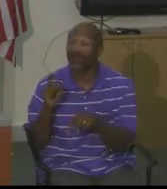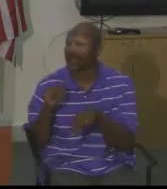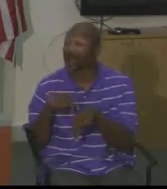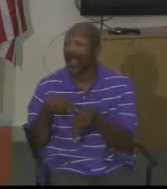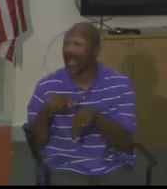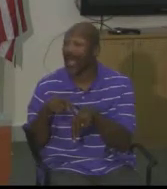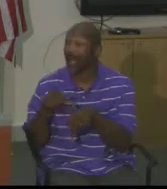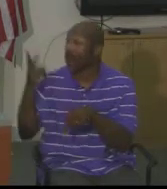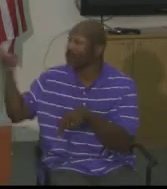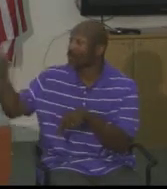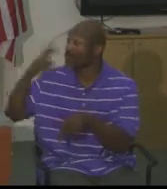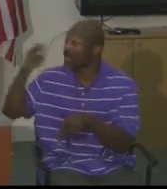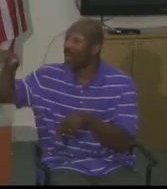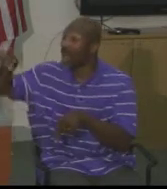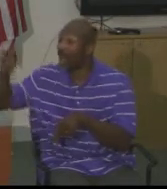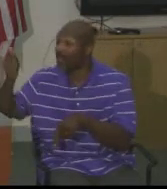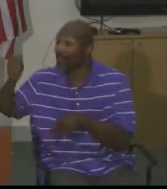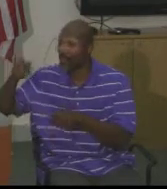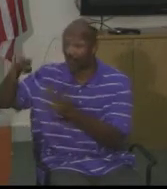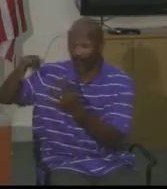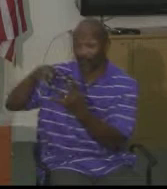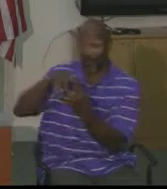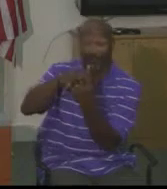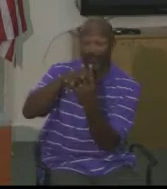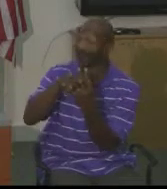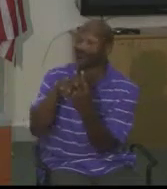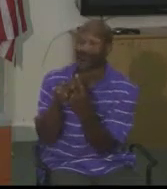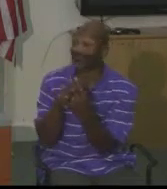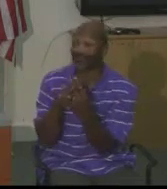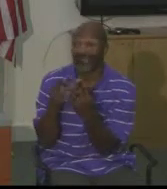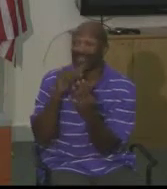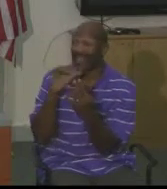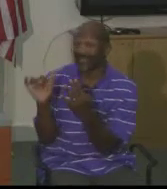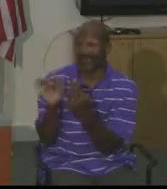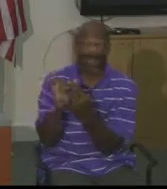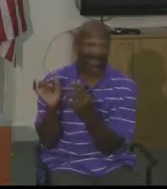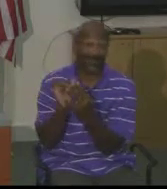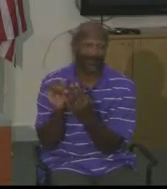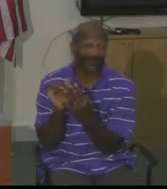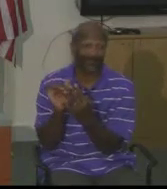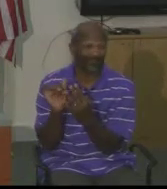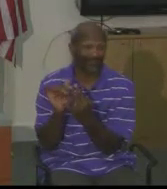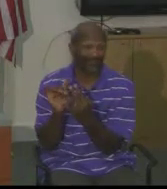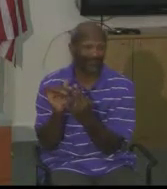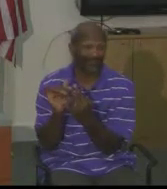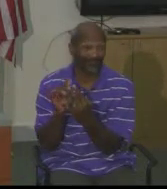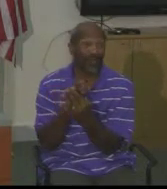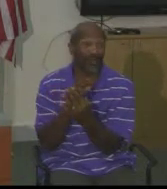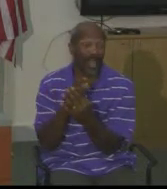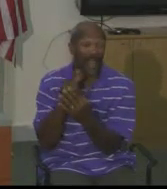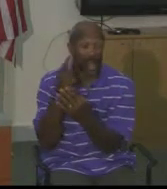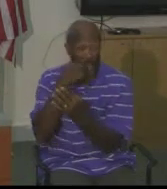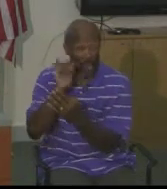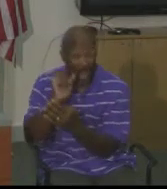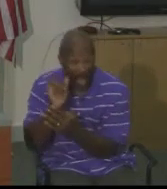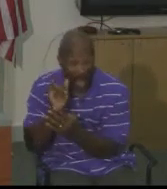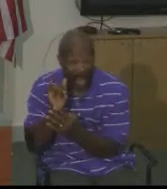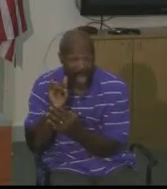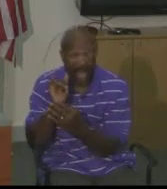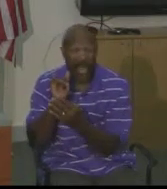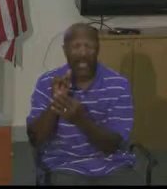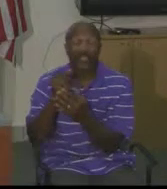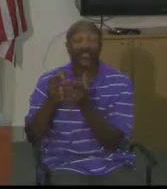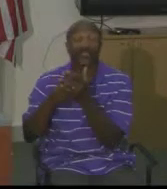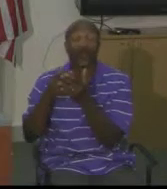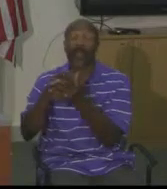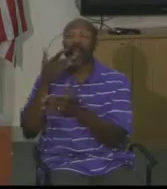But if you look at, on a break, if you come up and look, none of these really have the same hole patterns. Sometimes you might get away with it,